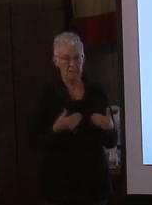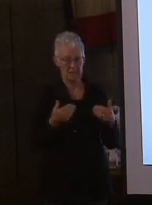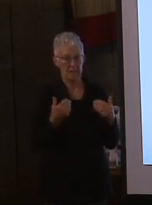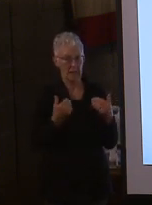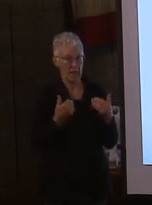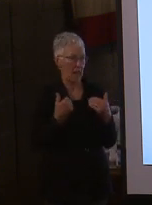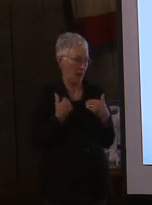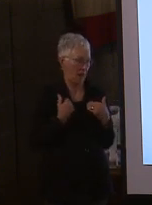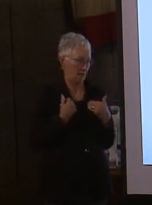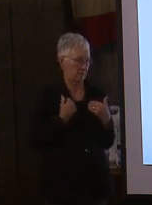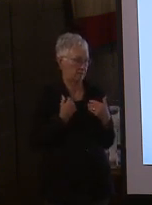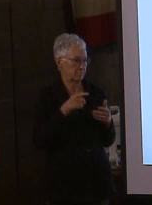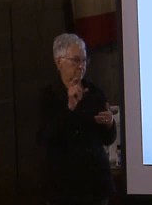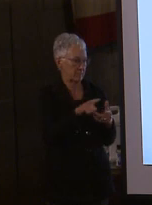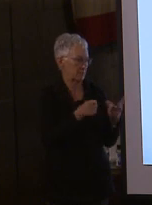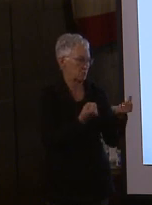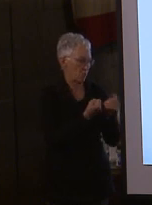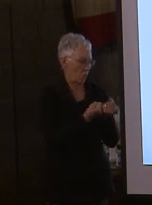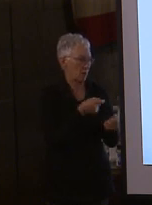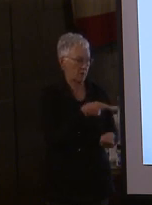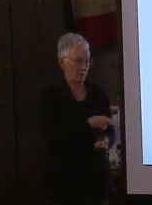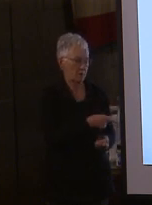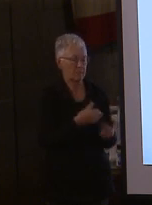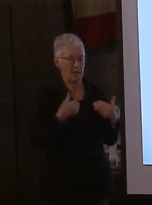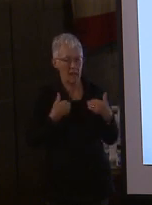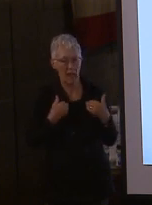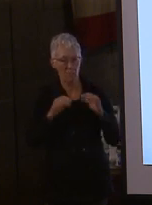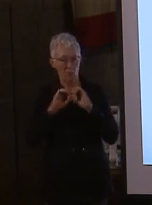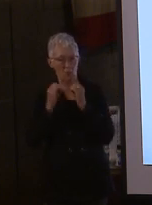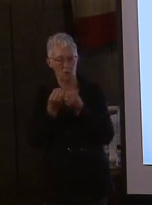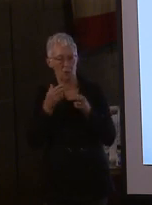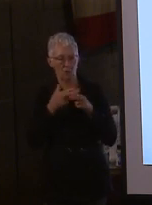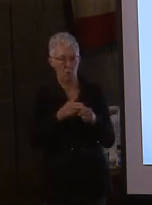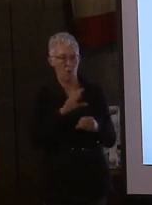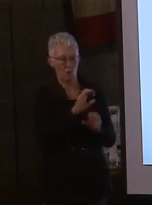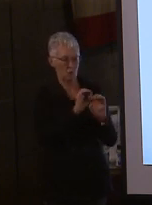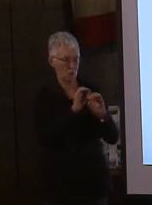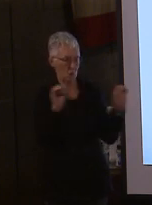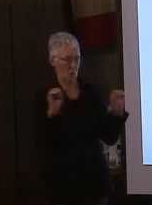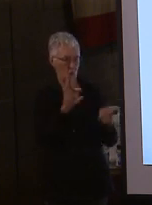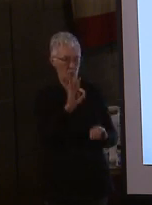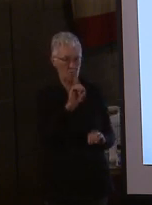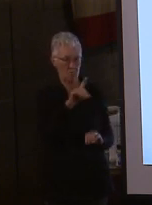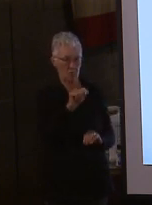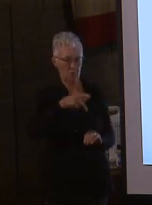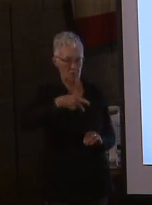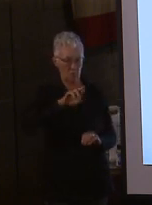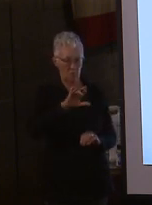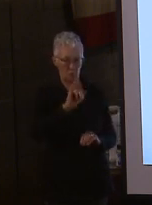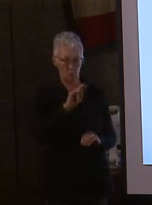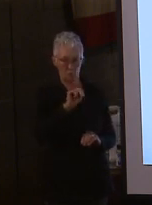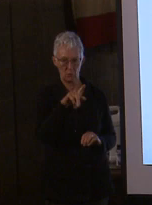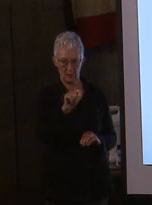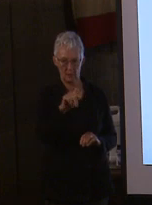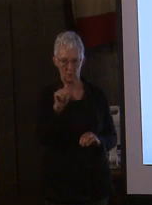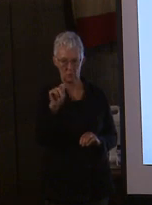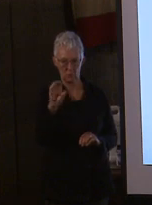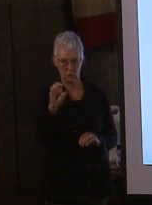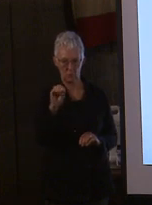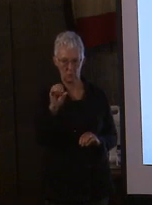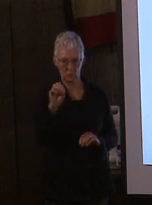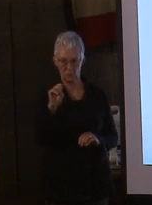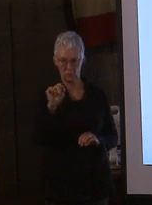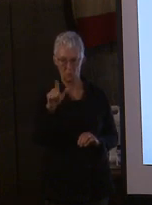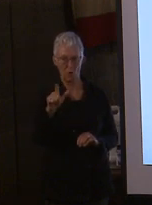Small, that is here today to talk about the support they offer those families and those women who've experienced that loss, whether through a miscarriage,